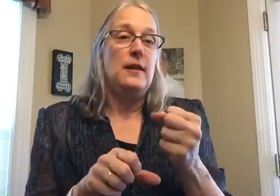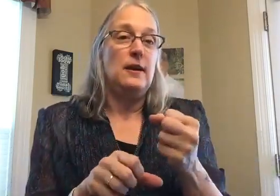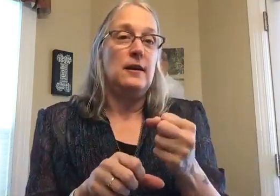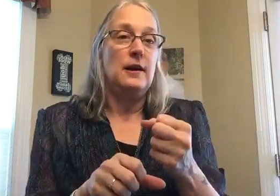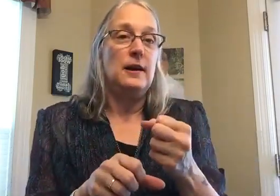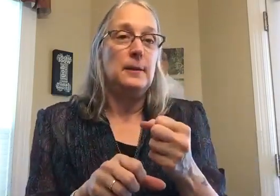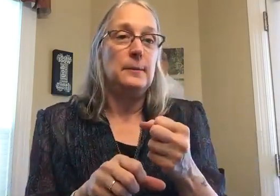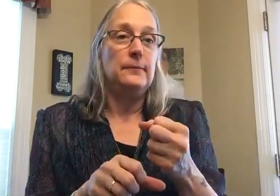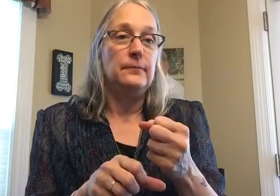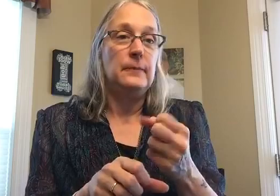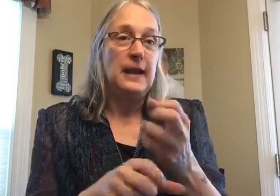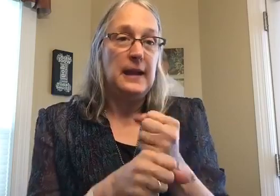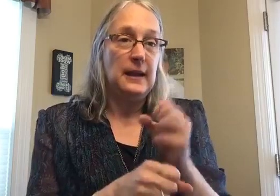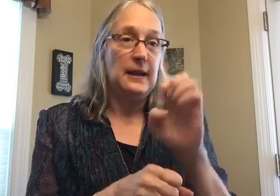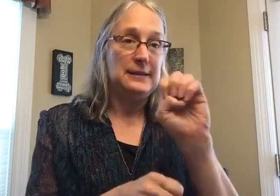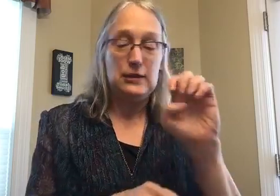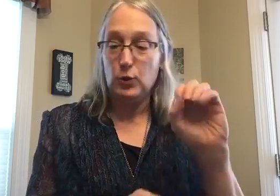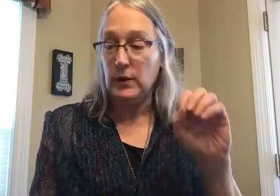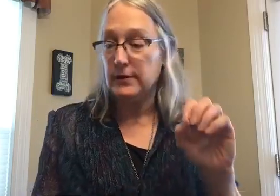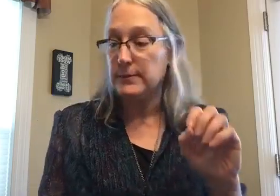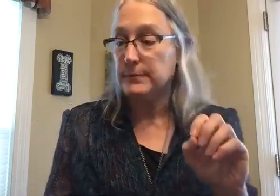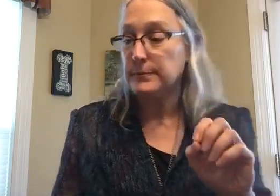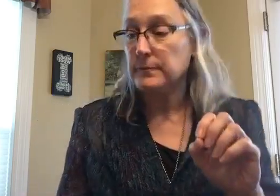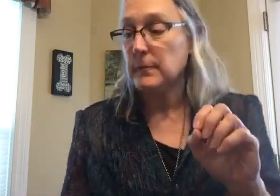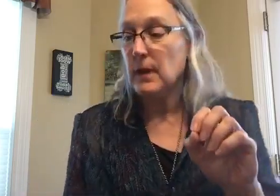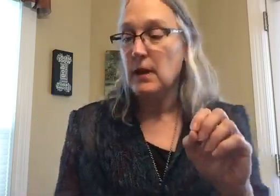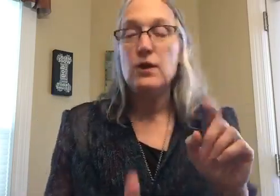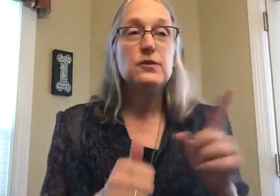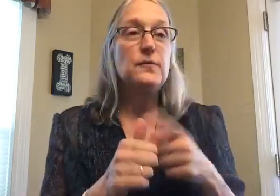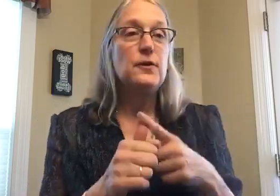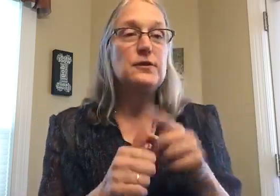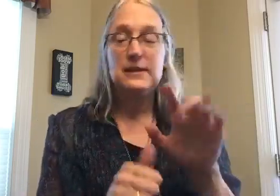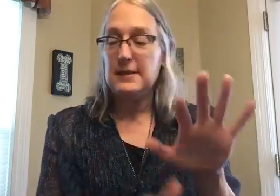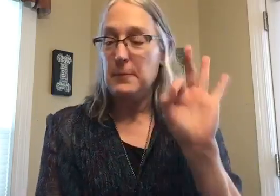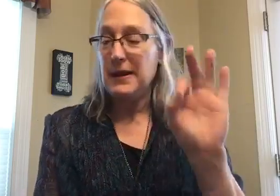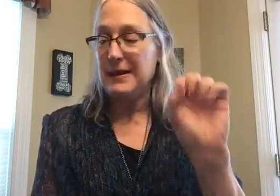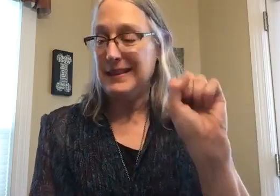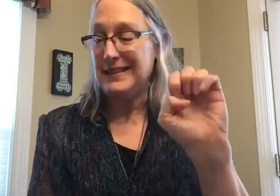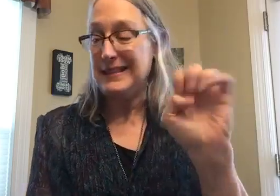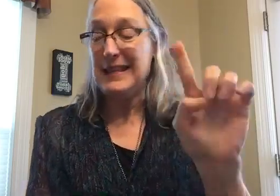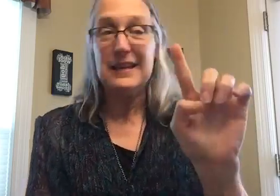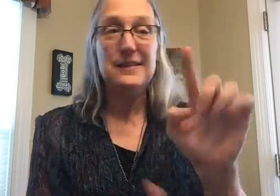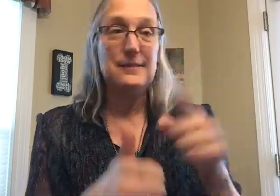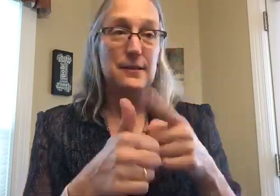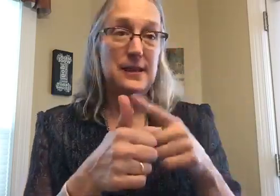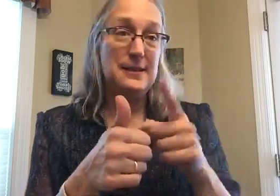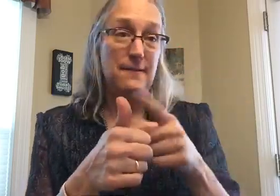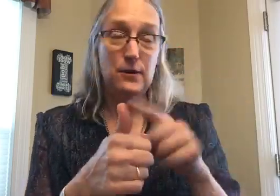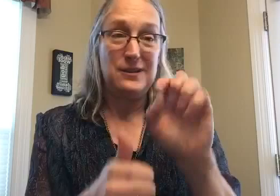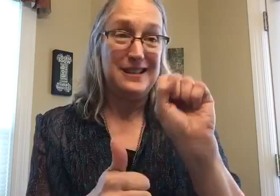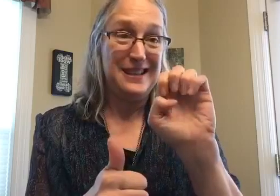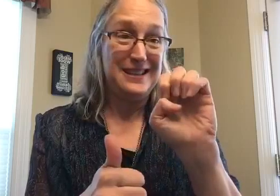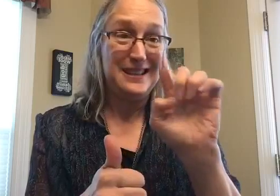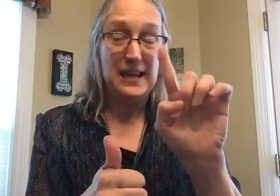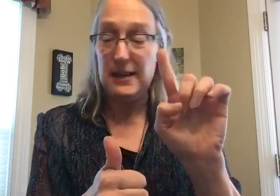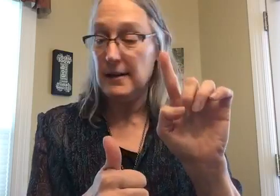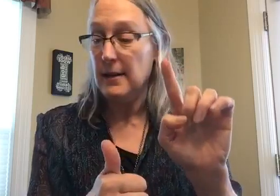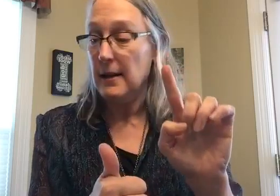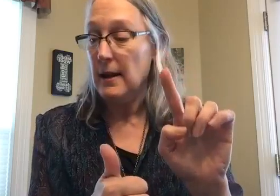they're getting essential oils. So first is they pick the seed. So that's the first seed.